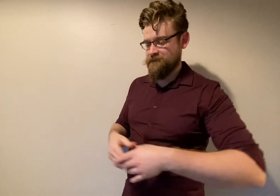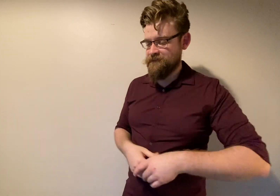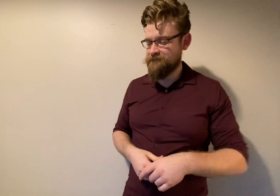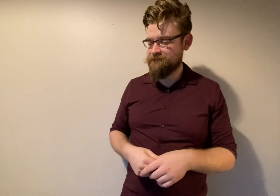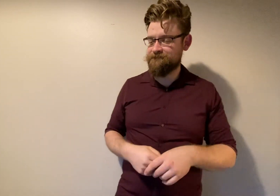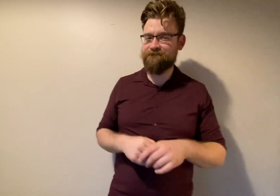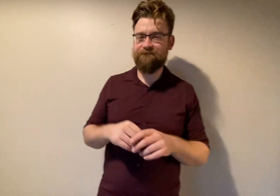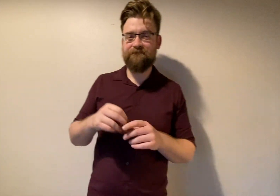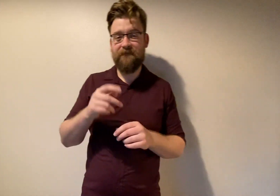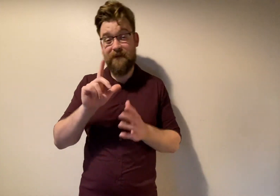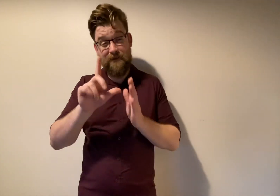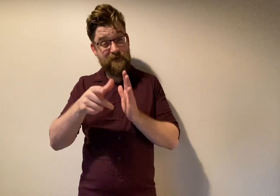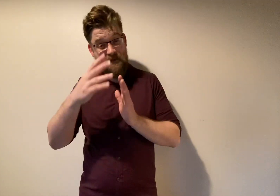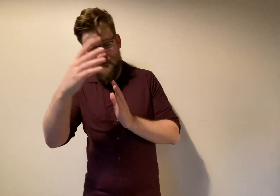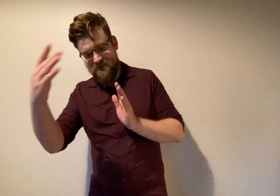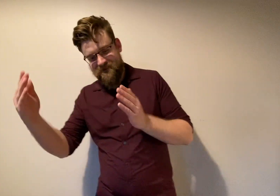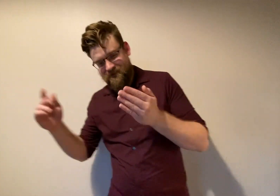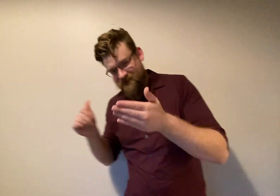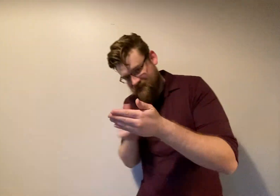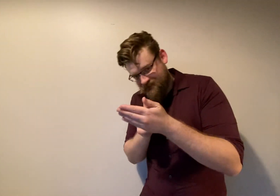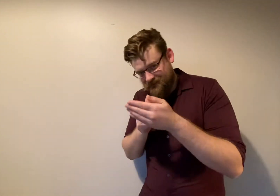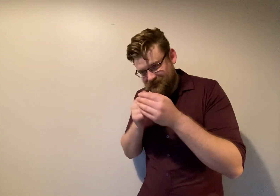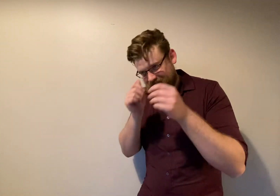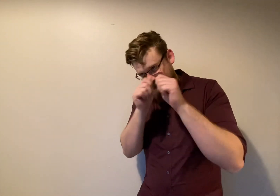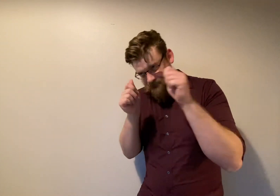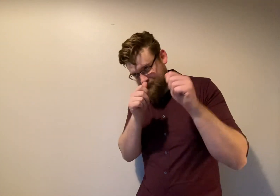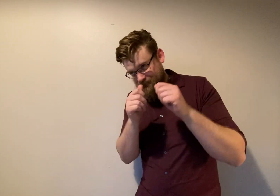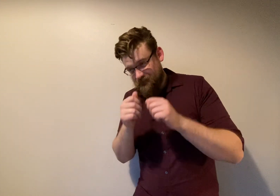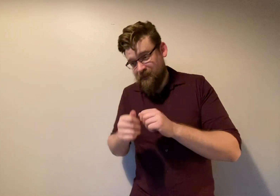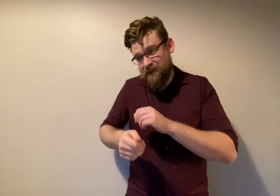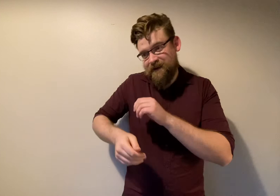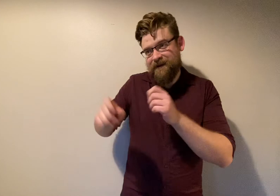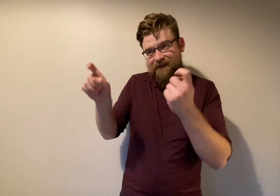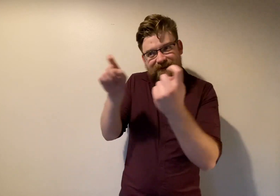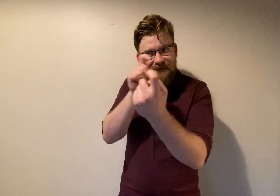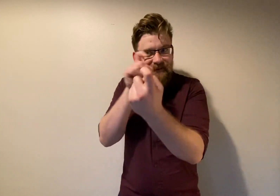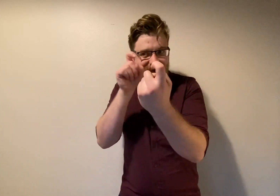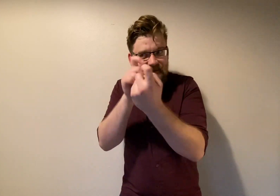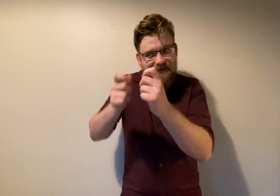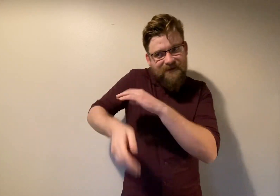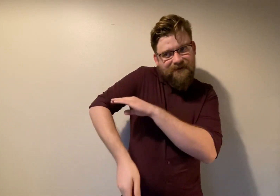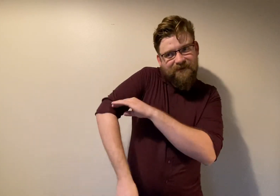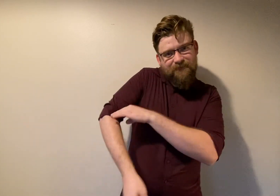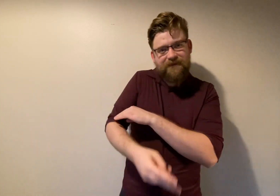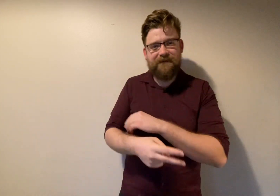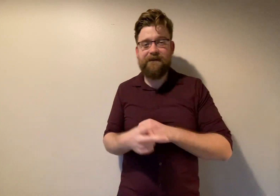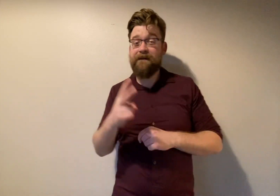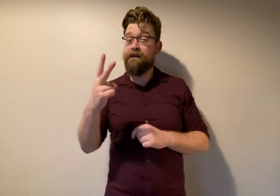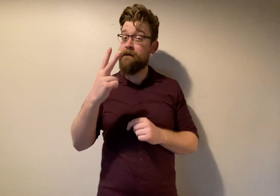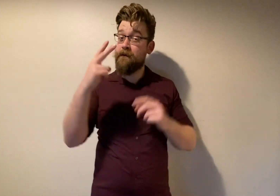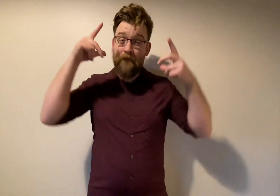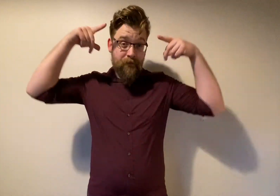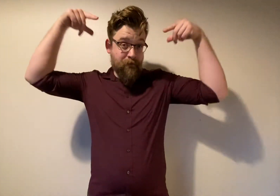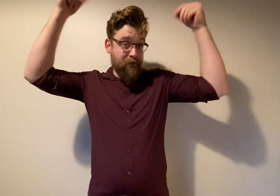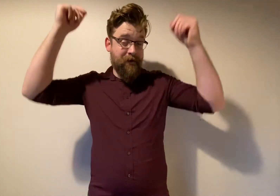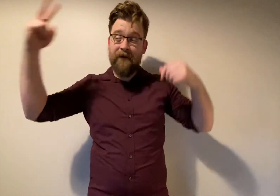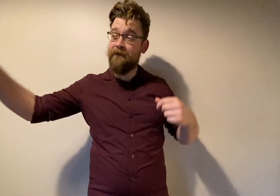do. Right around midnight, in they came, dancing and skipping. They hopped around the